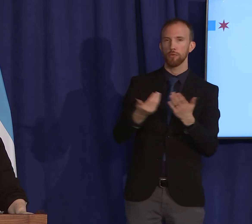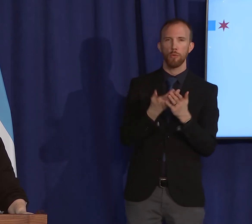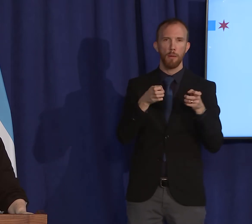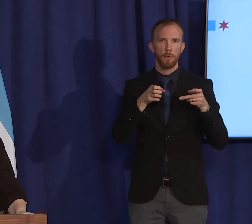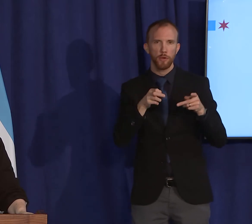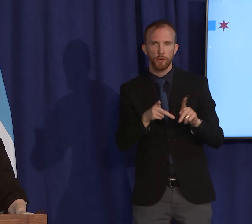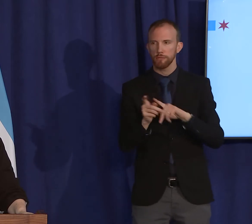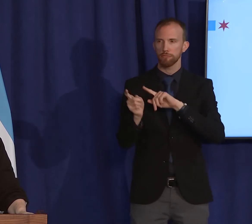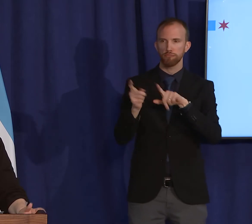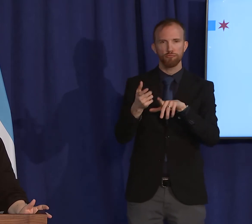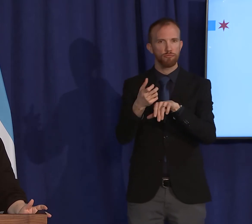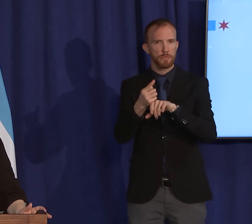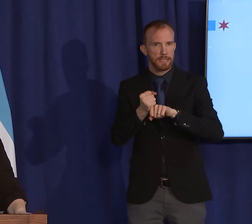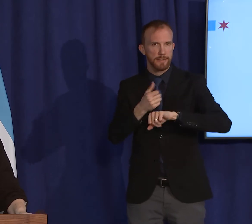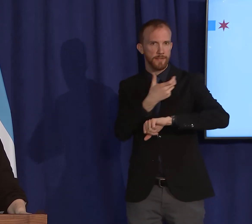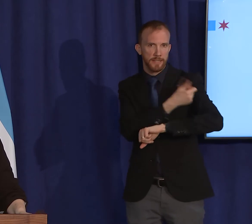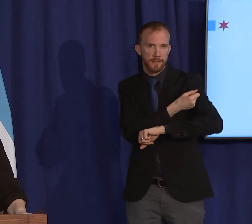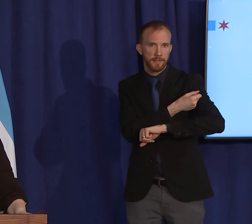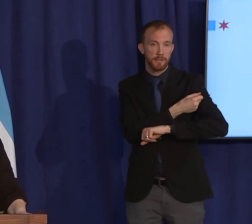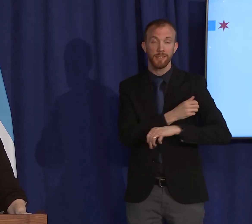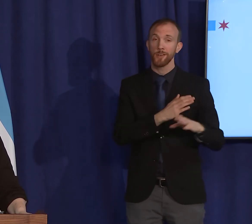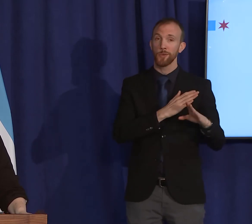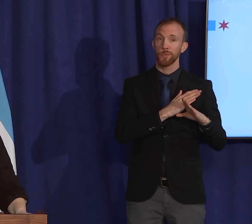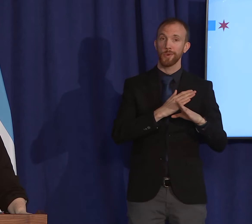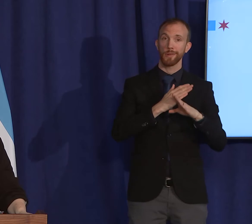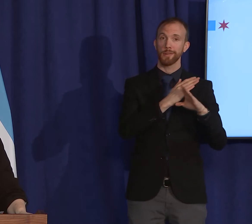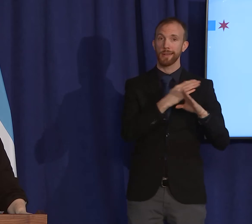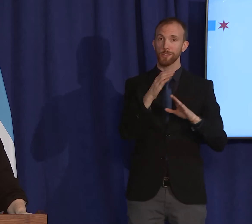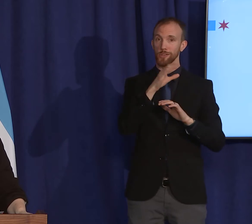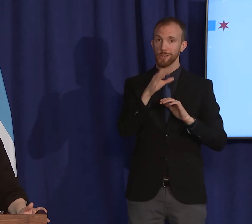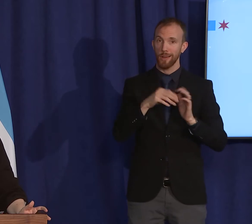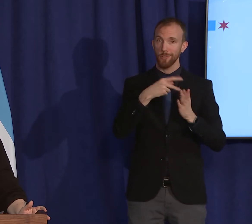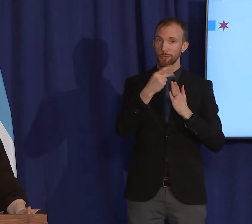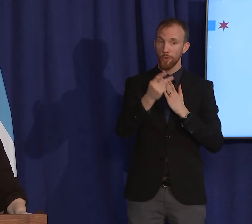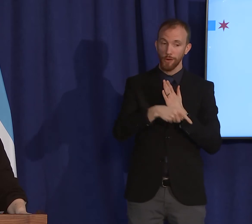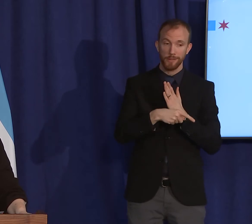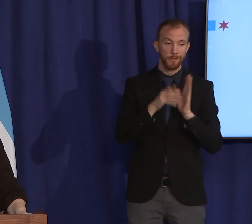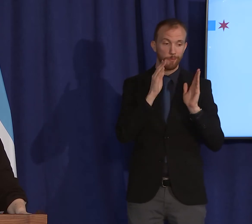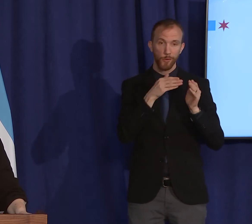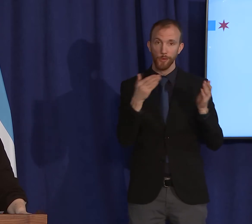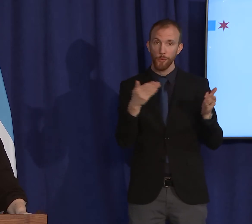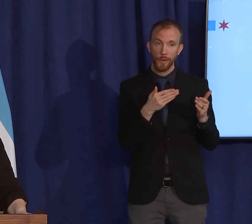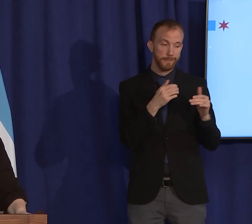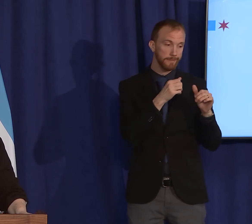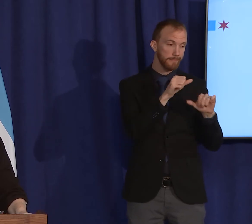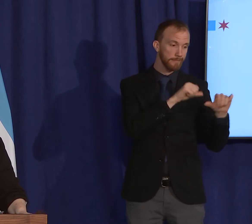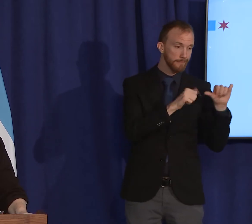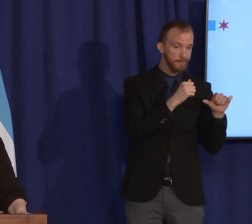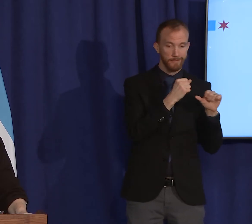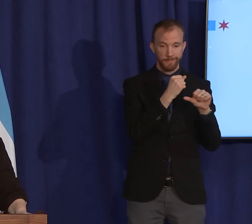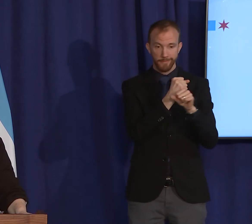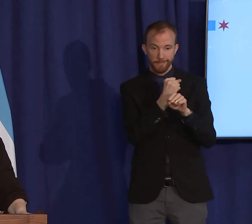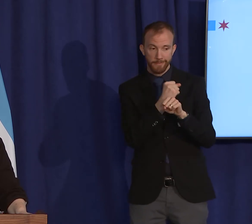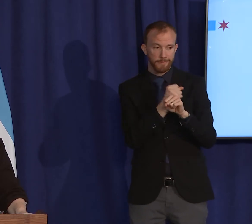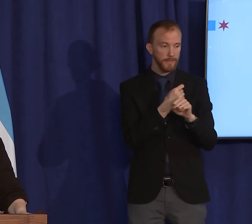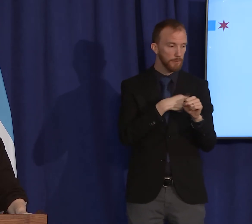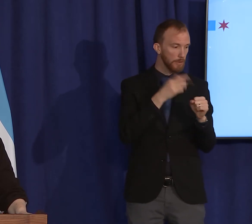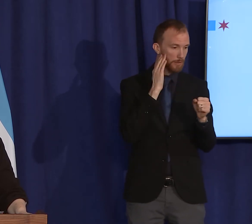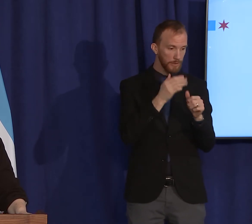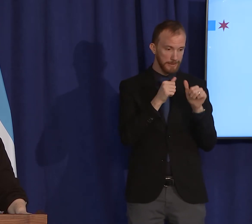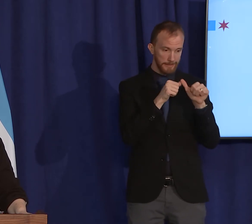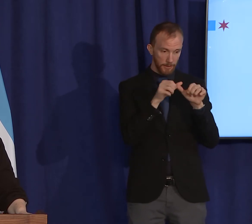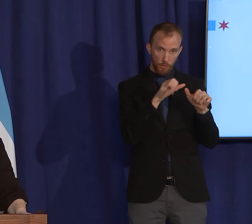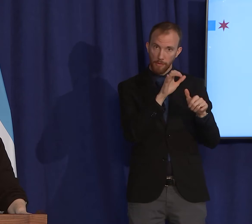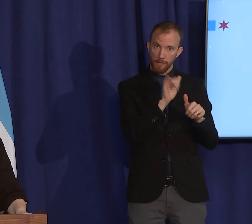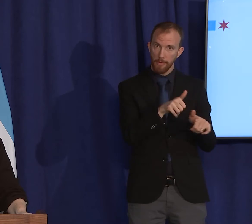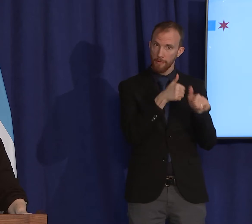So the Protect Chicago initiative, in terms of focusing on data and saying where do we most need to go, will absolutely continue